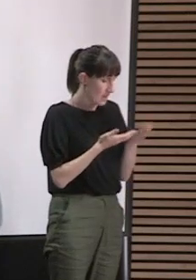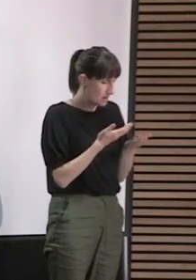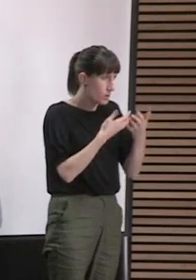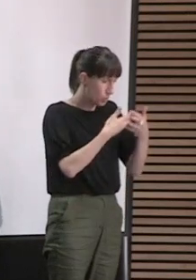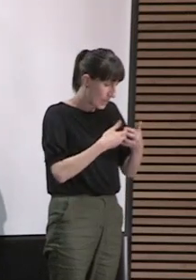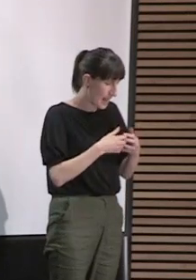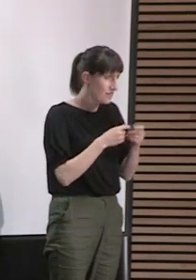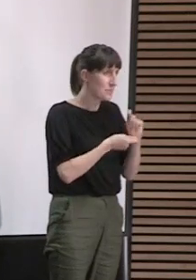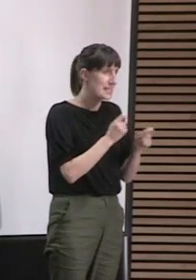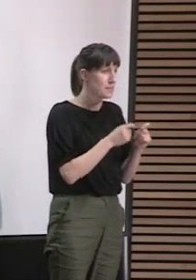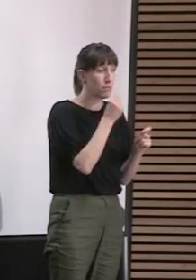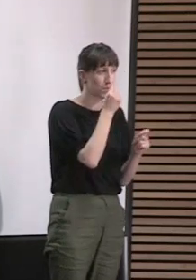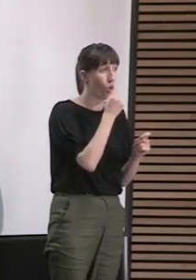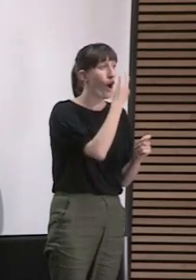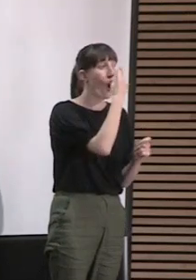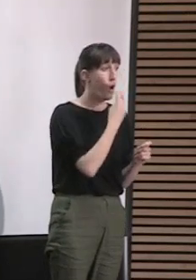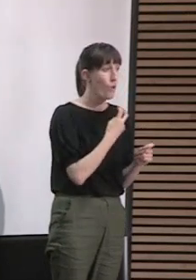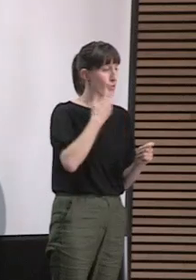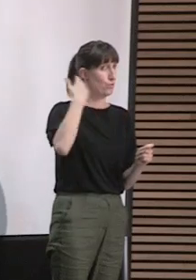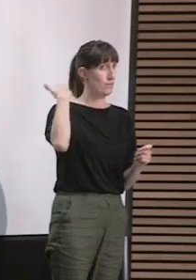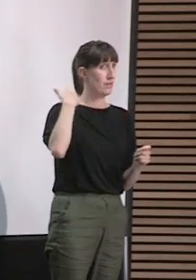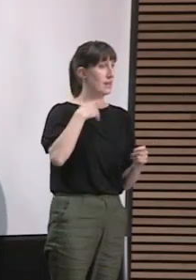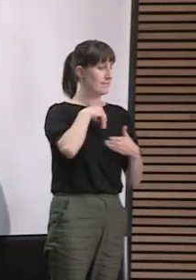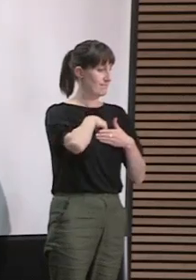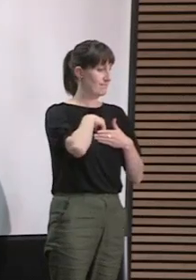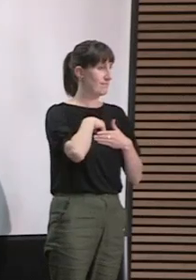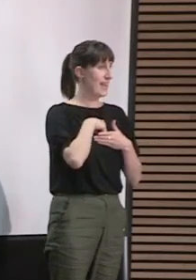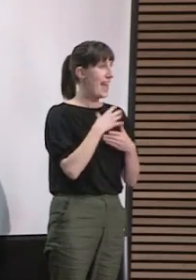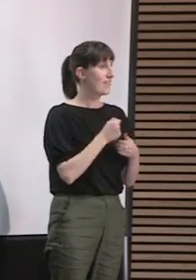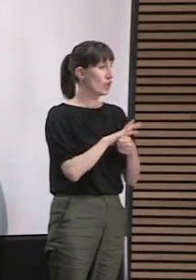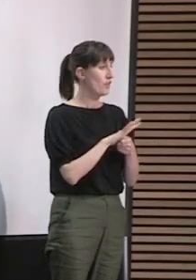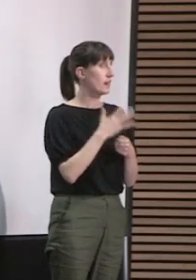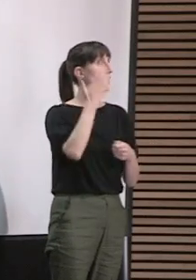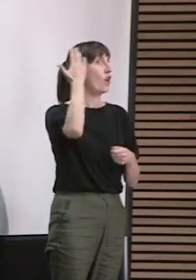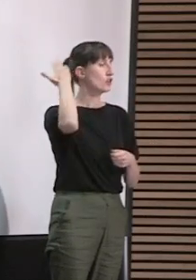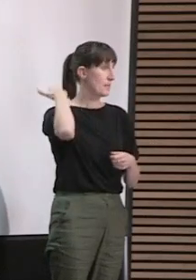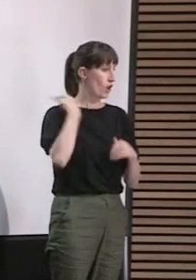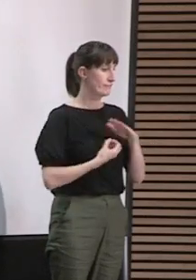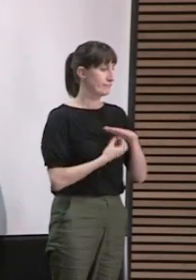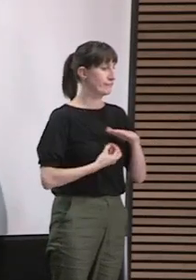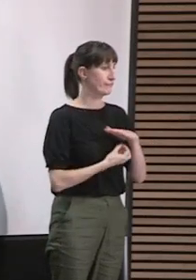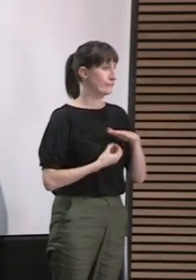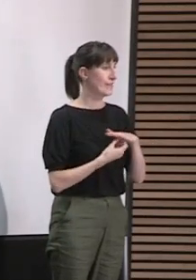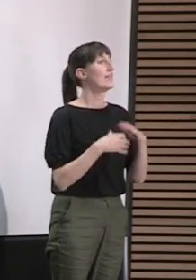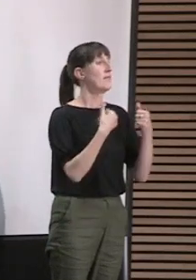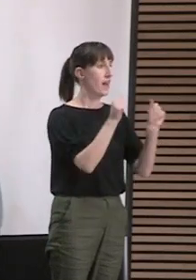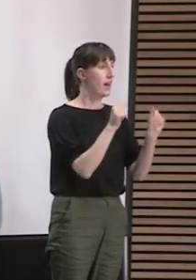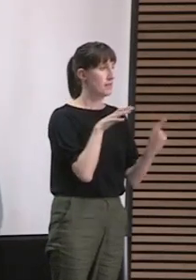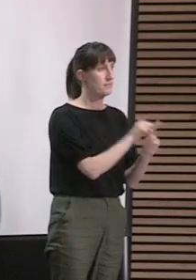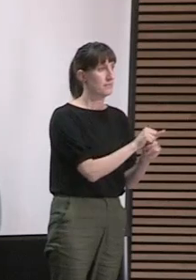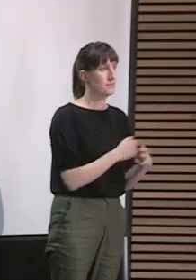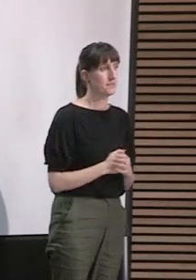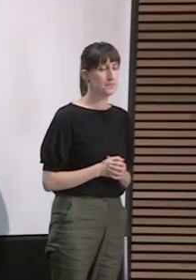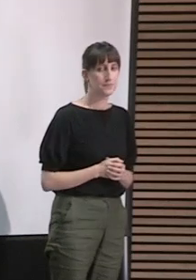result, it may just be an old infection that has now been picked up. So we're still just clarifying that one. Okay. Would it be fair to say then there are